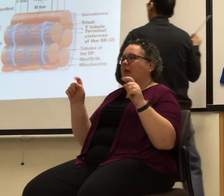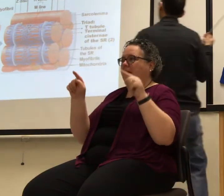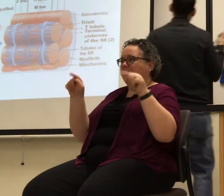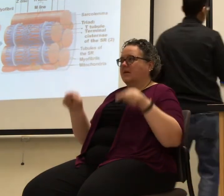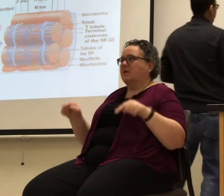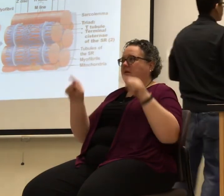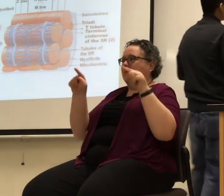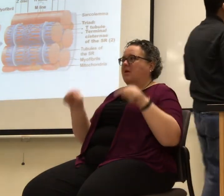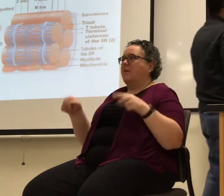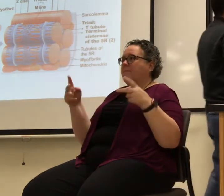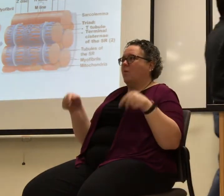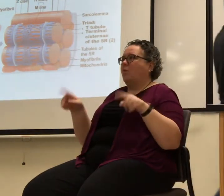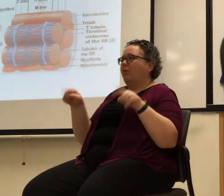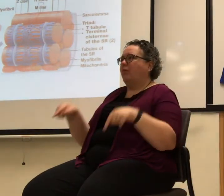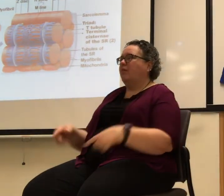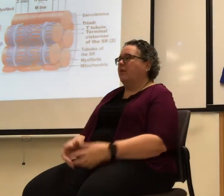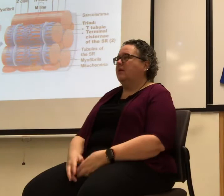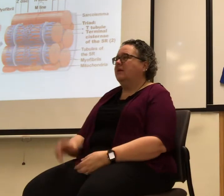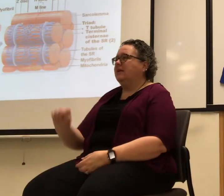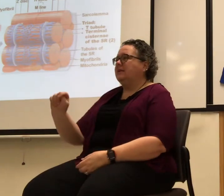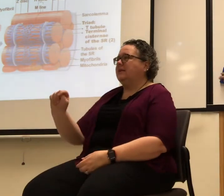Okay.